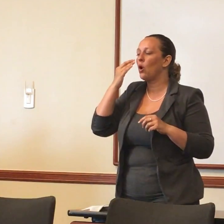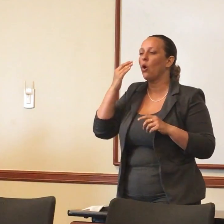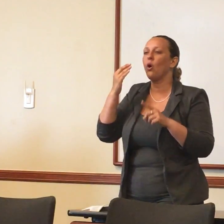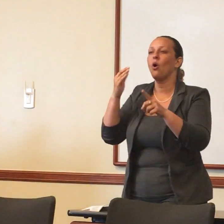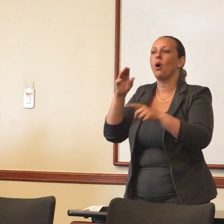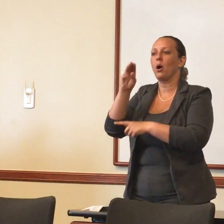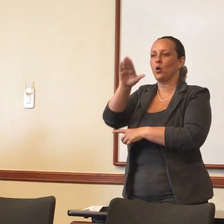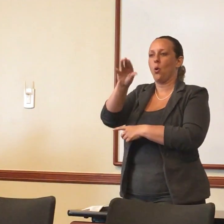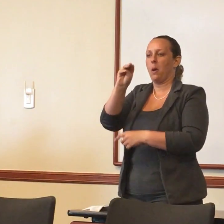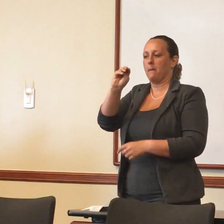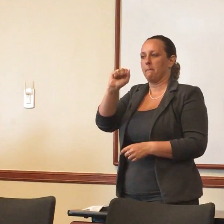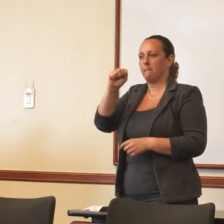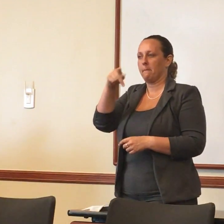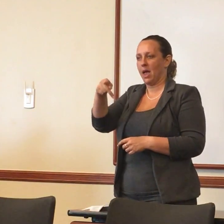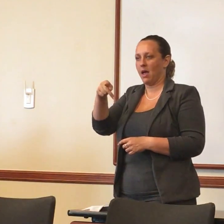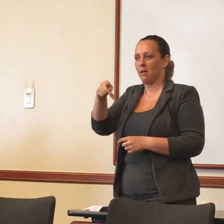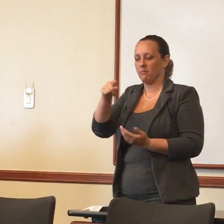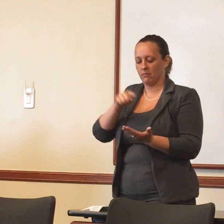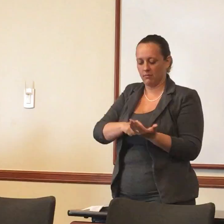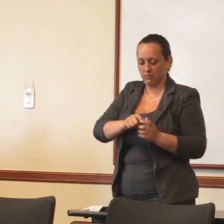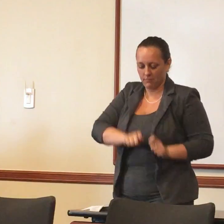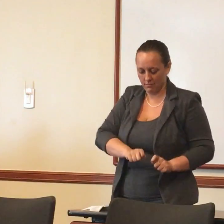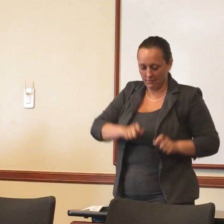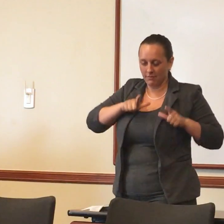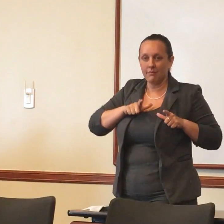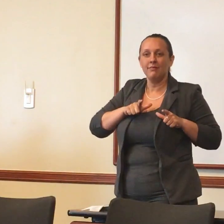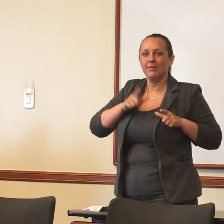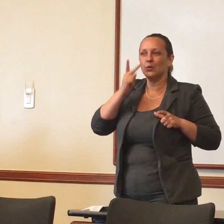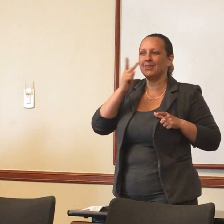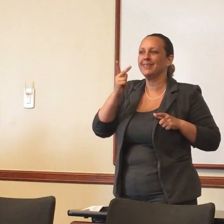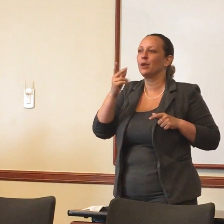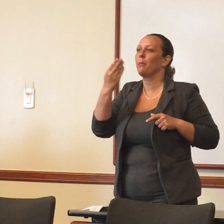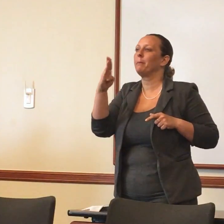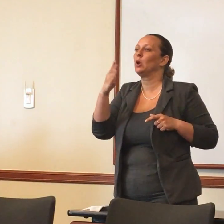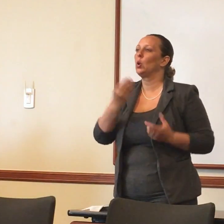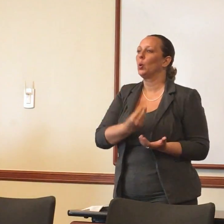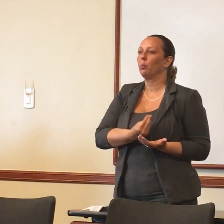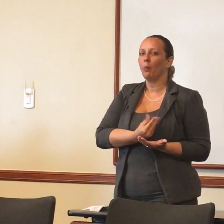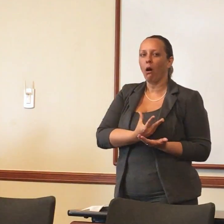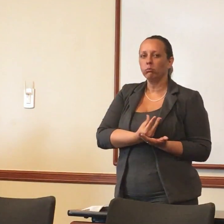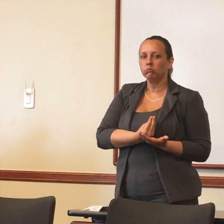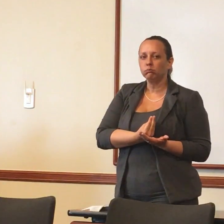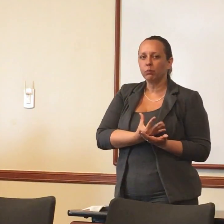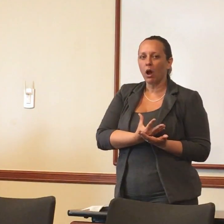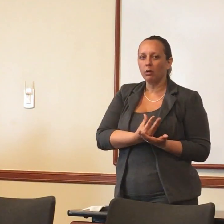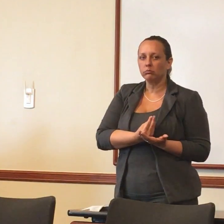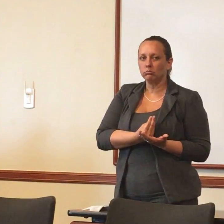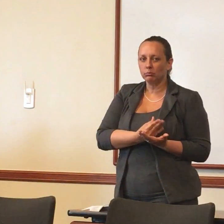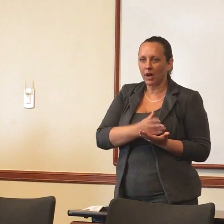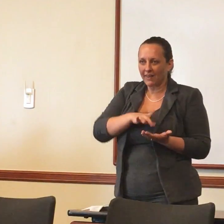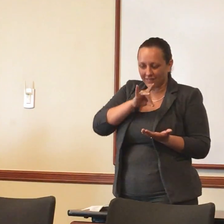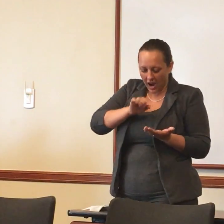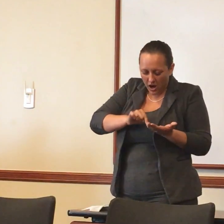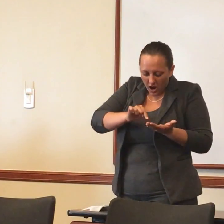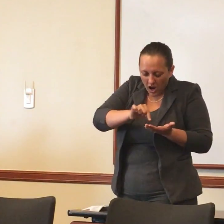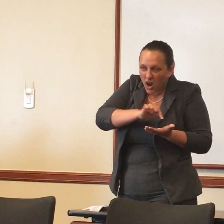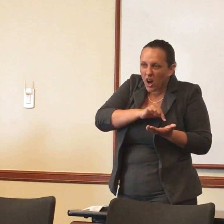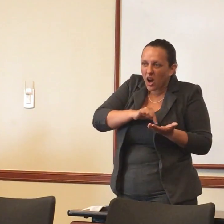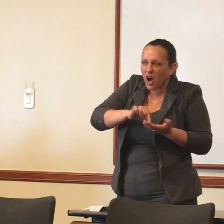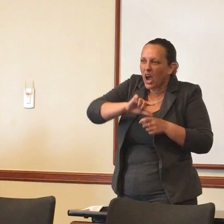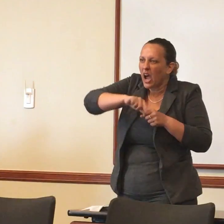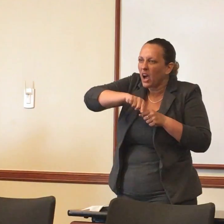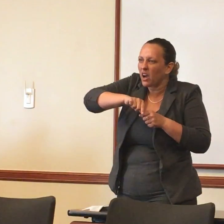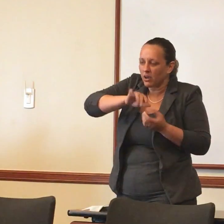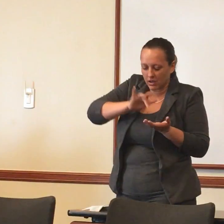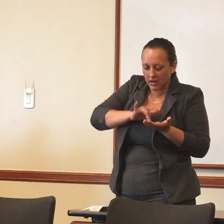map app, also you can find an address of basically Yes. where you are, and maybe, you know, copy and paste it into the text. Yeah, so you